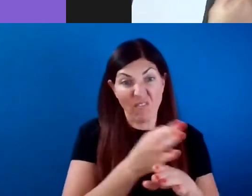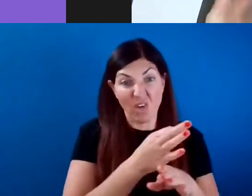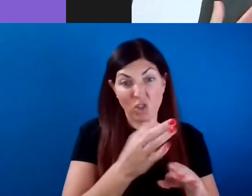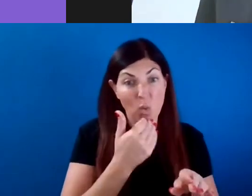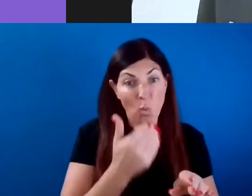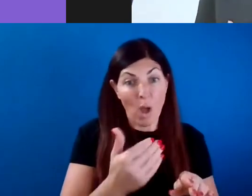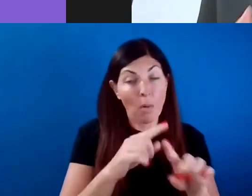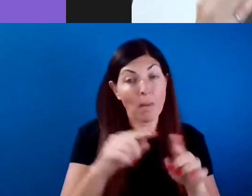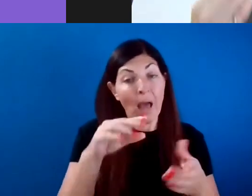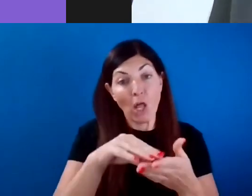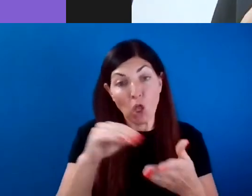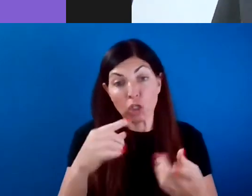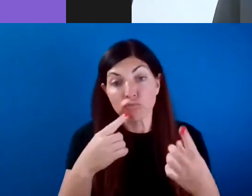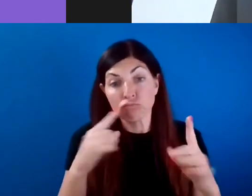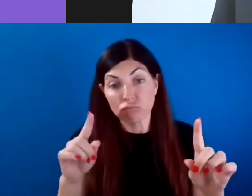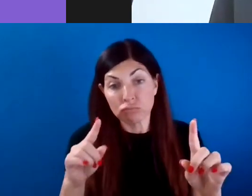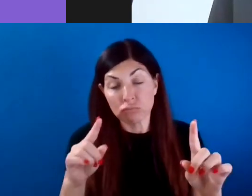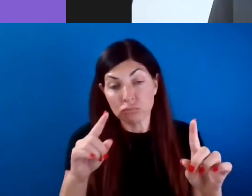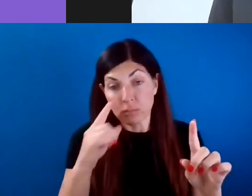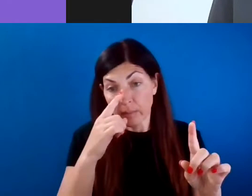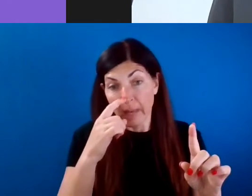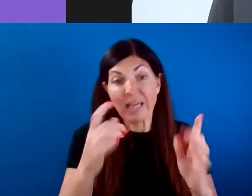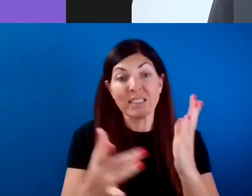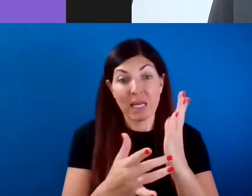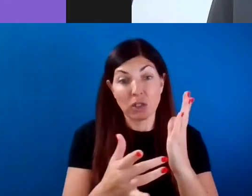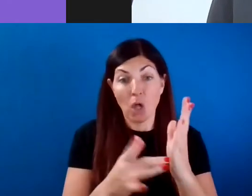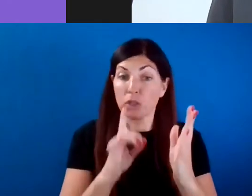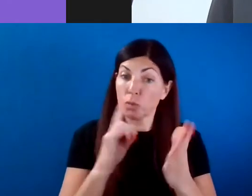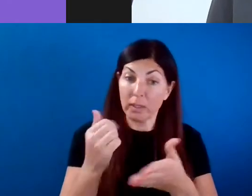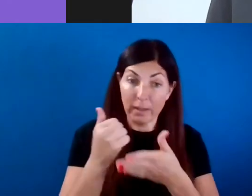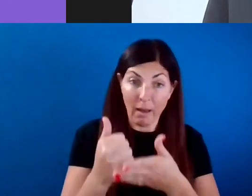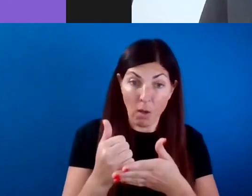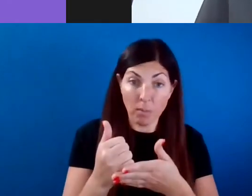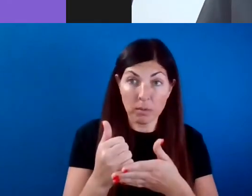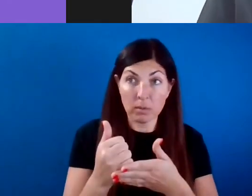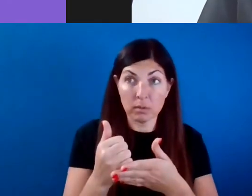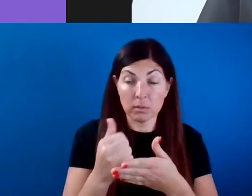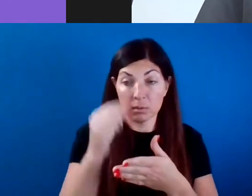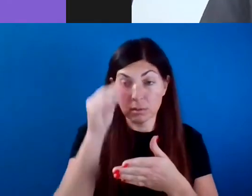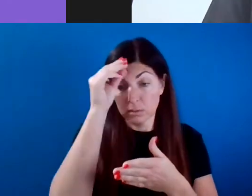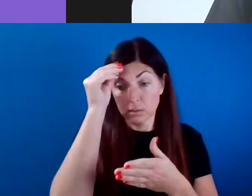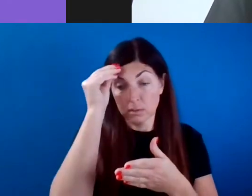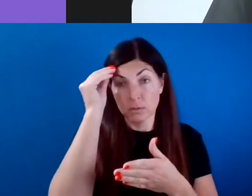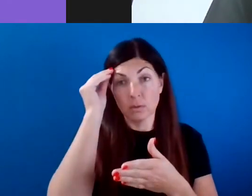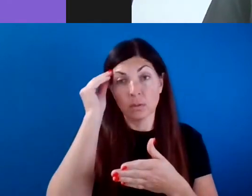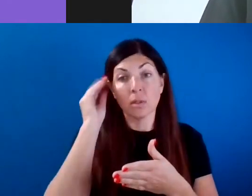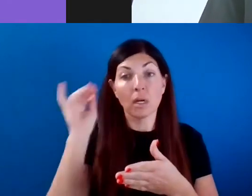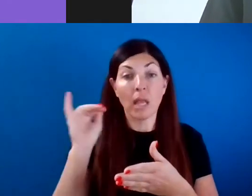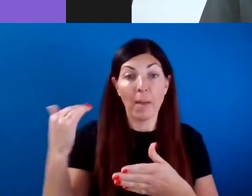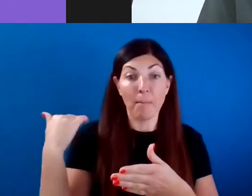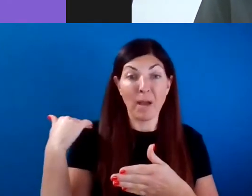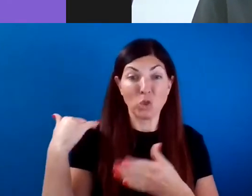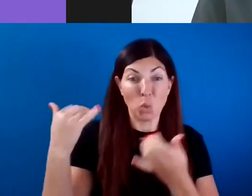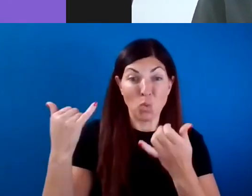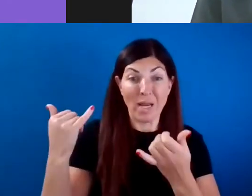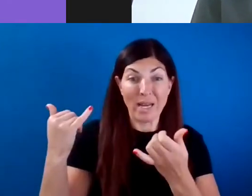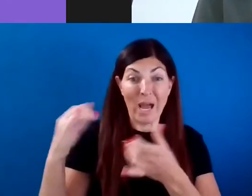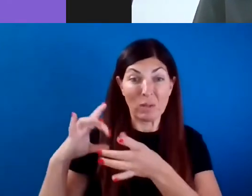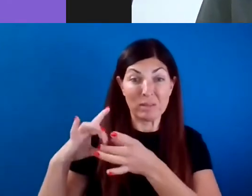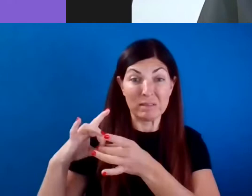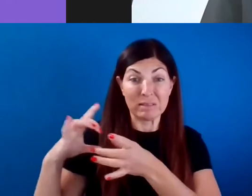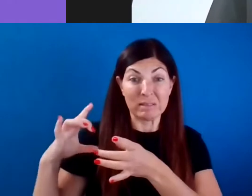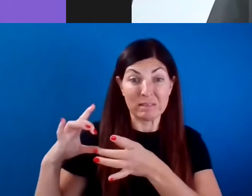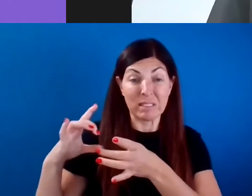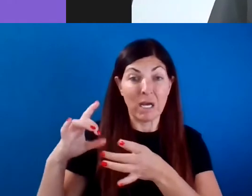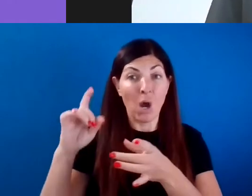the thing that really made it work was technology. It was things like my shoulder is dislocated right now. I'm going to use a coat hanger to